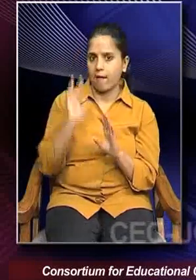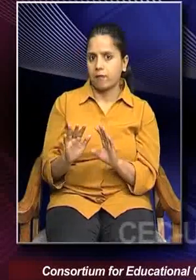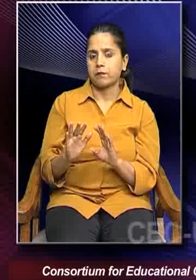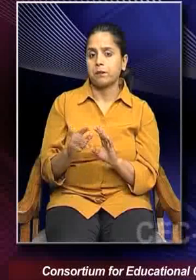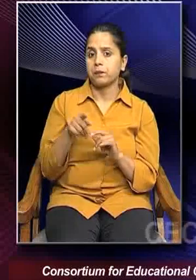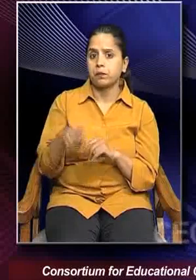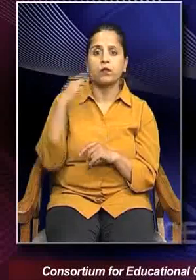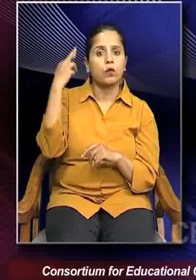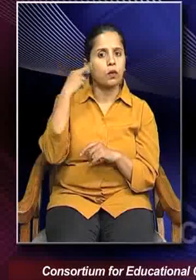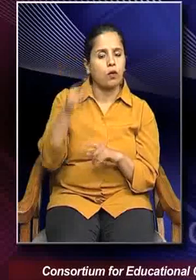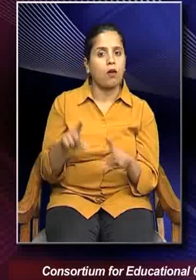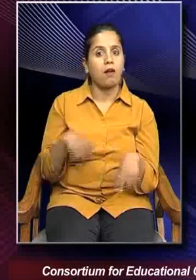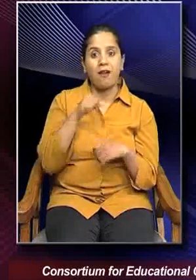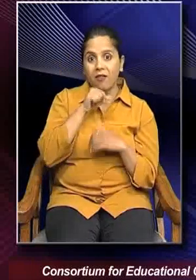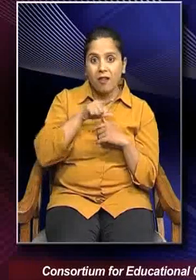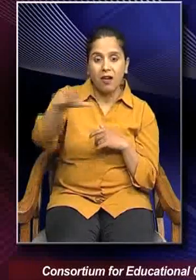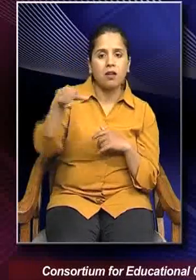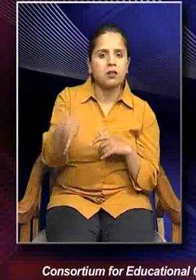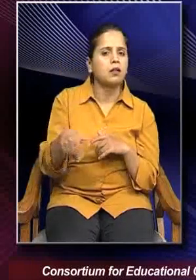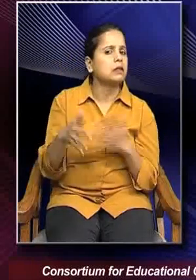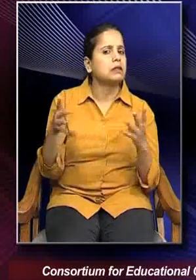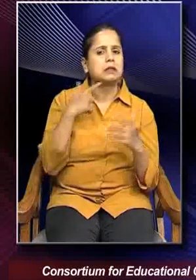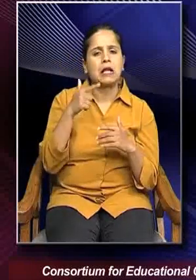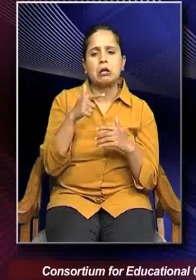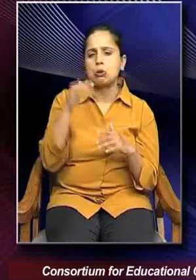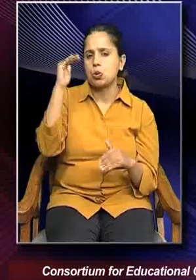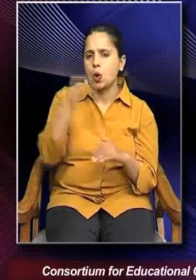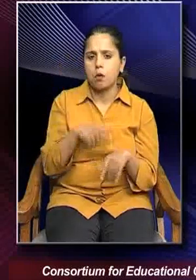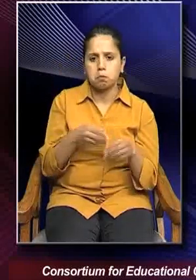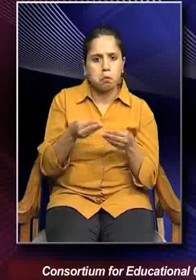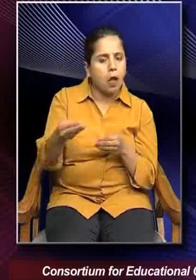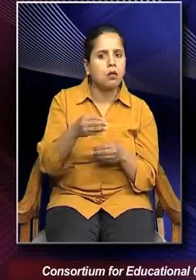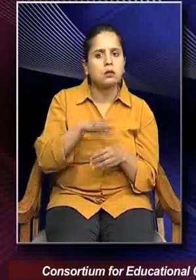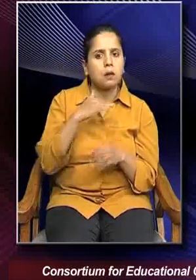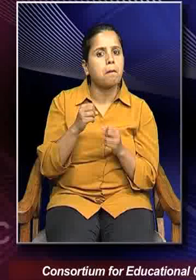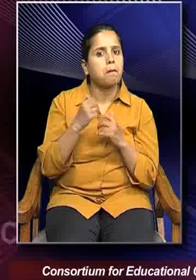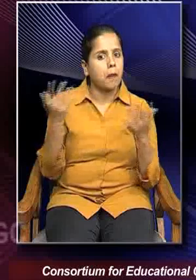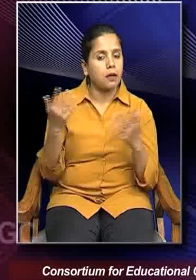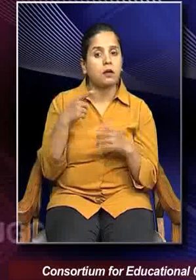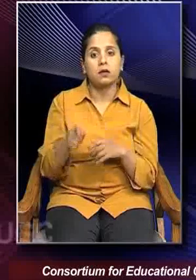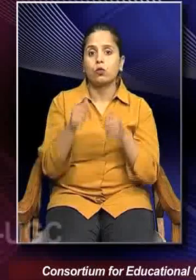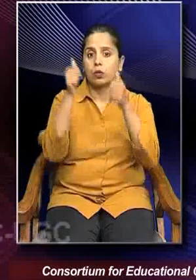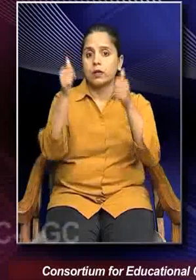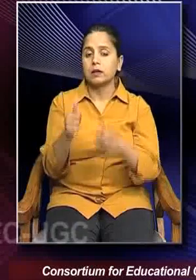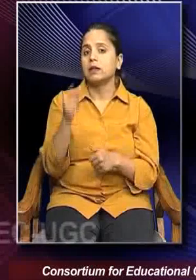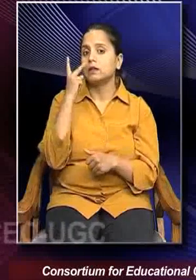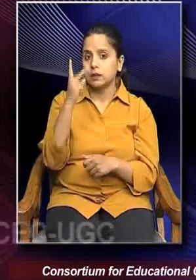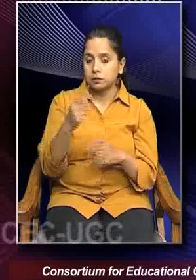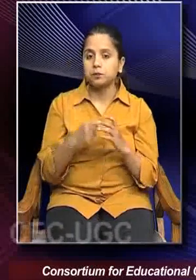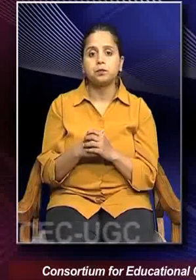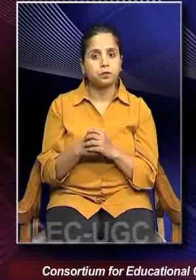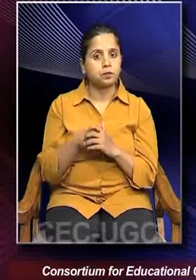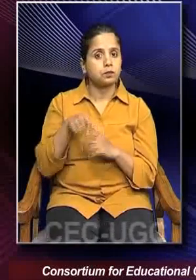and thus the life expectancy is very, very, very low. So the result is that